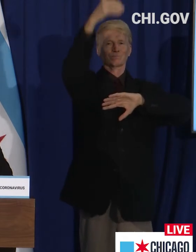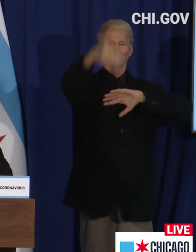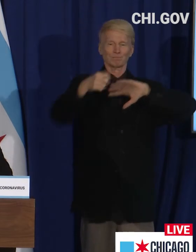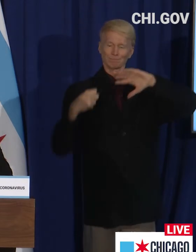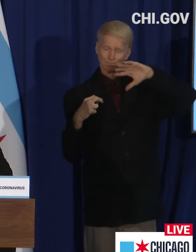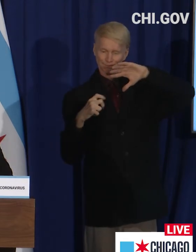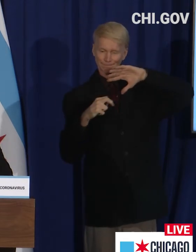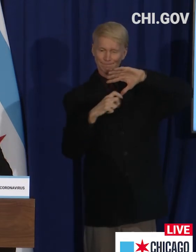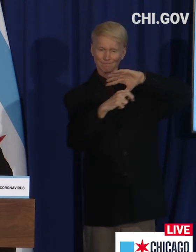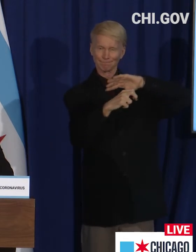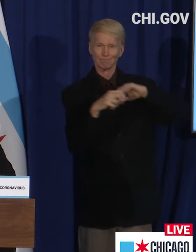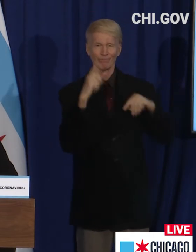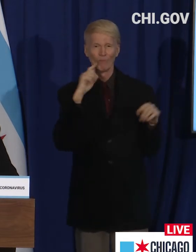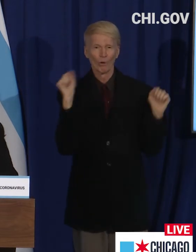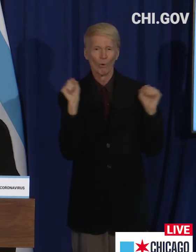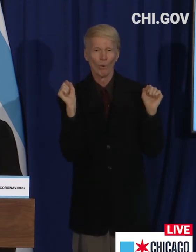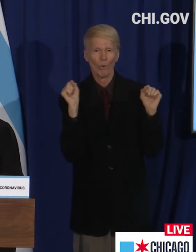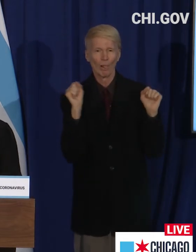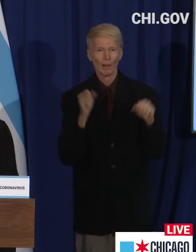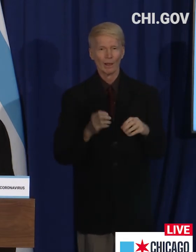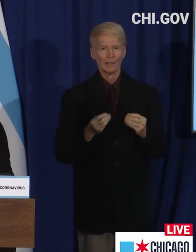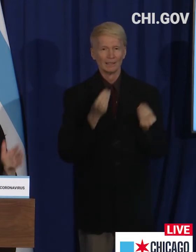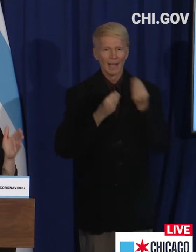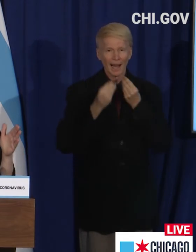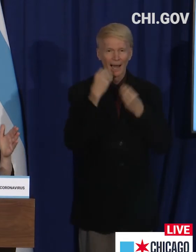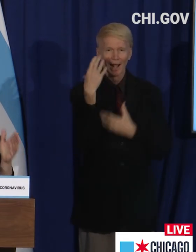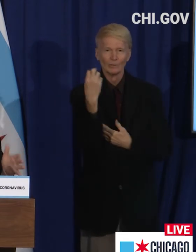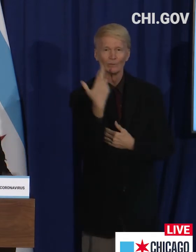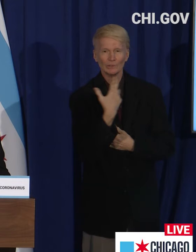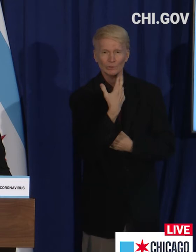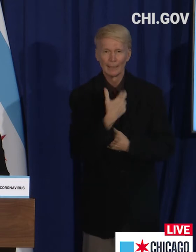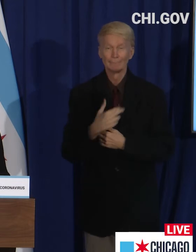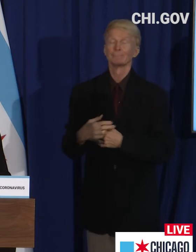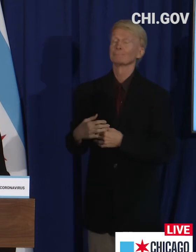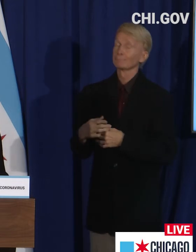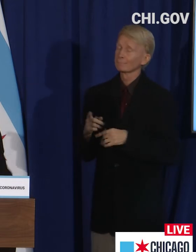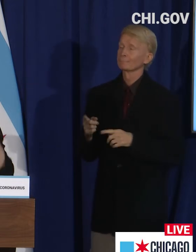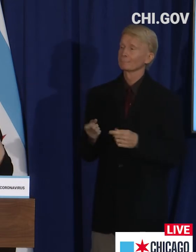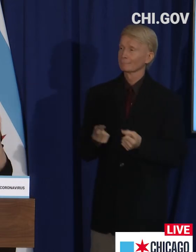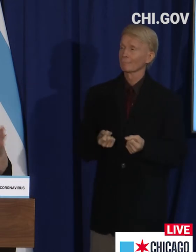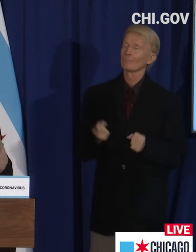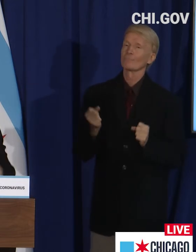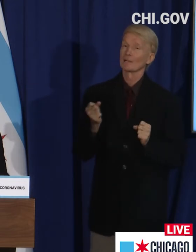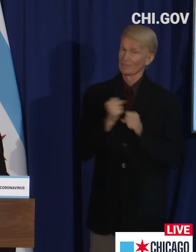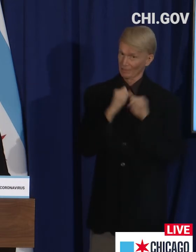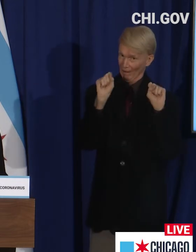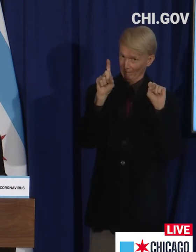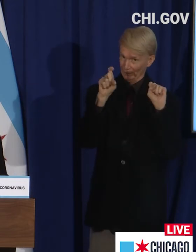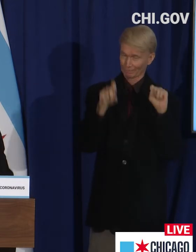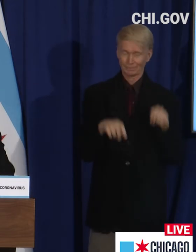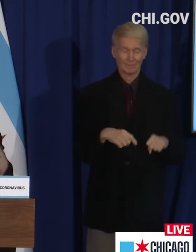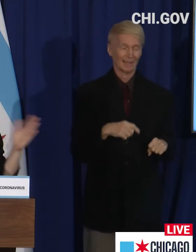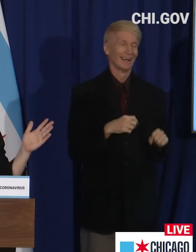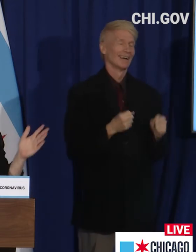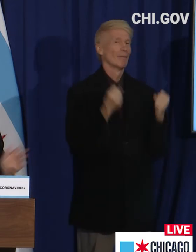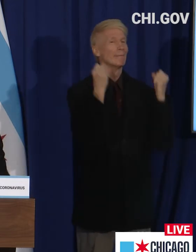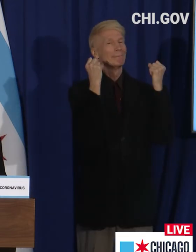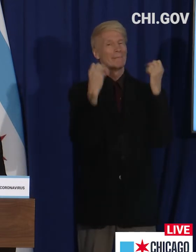months. Are these safe? Yeah, so the number of times a day I get asked if something is safe for COVID